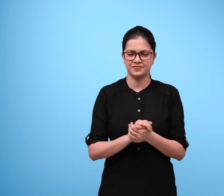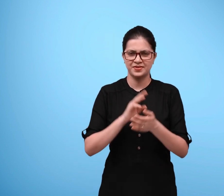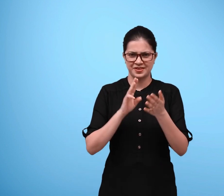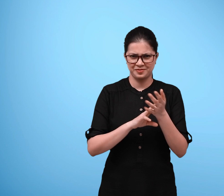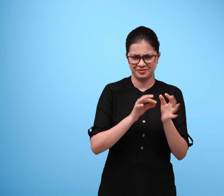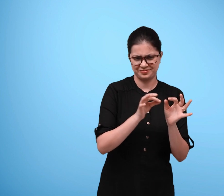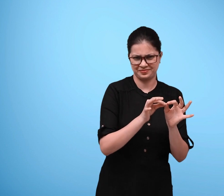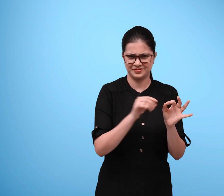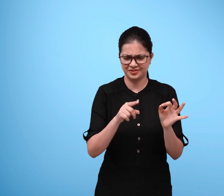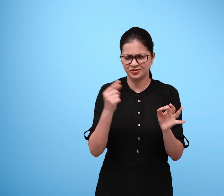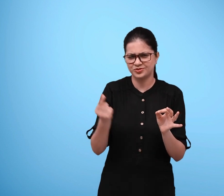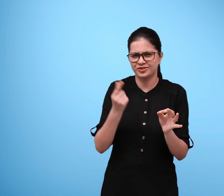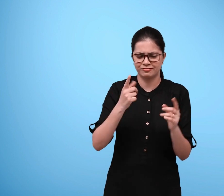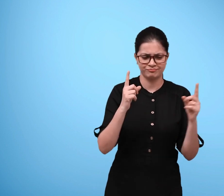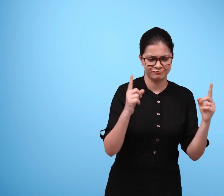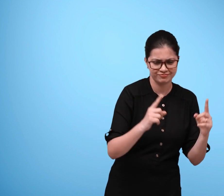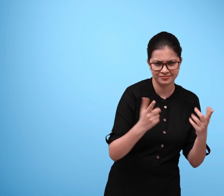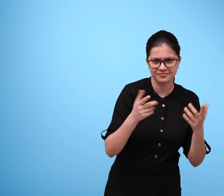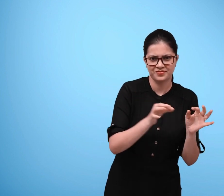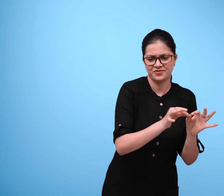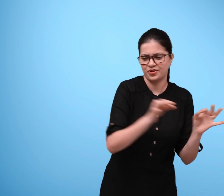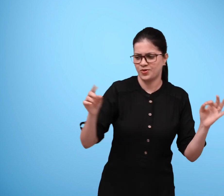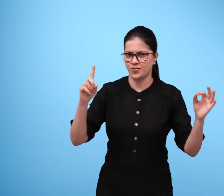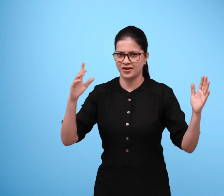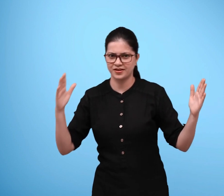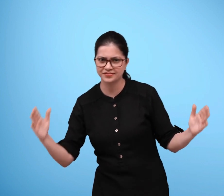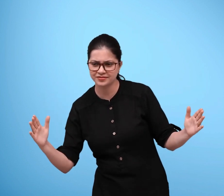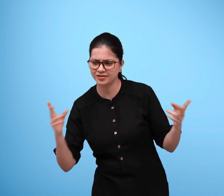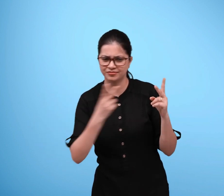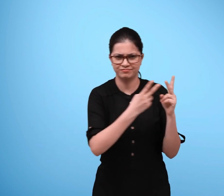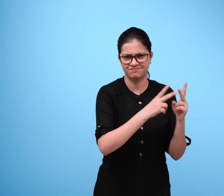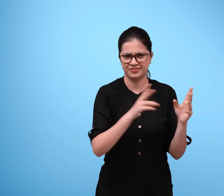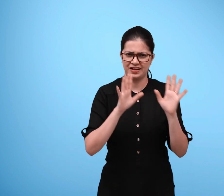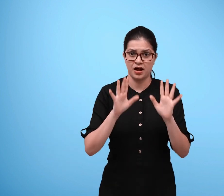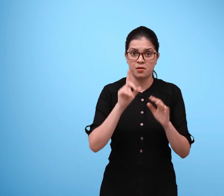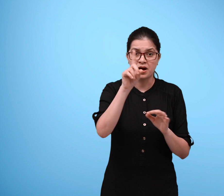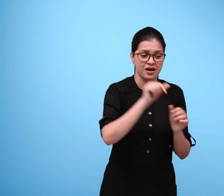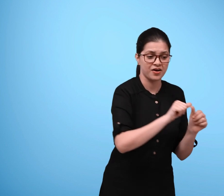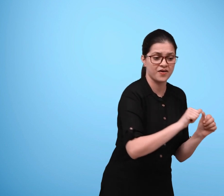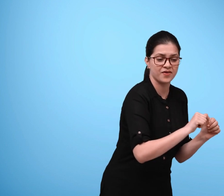For measuring large distances, meter is not a convenient unit.